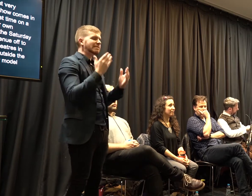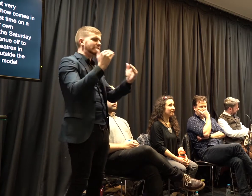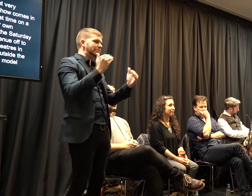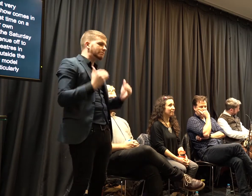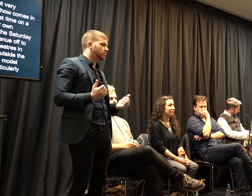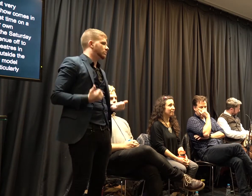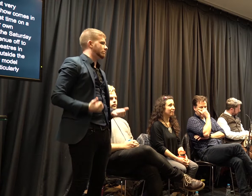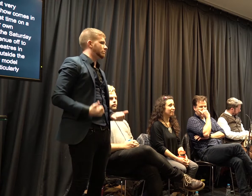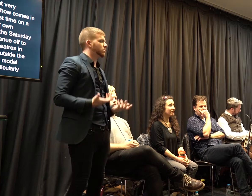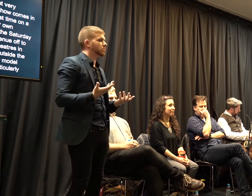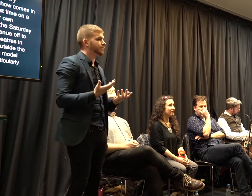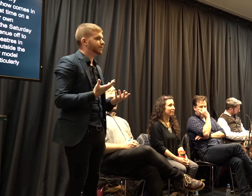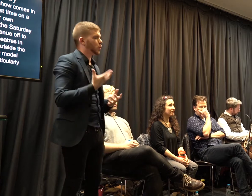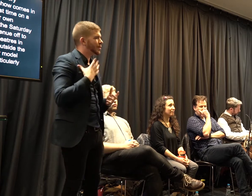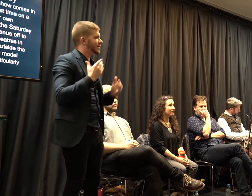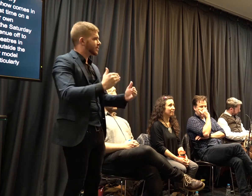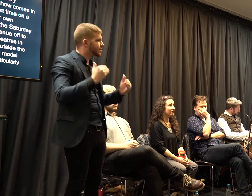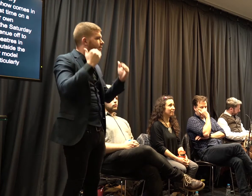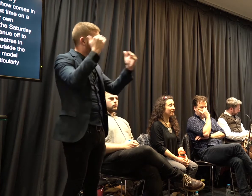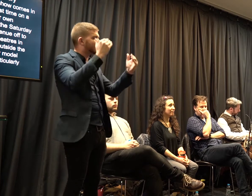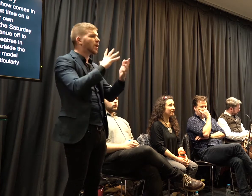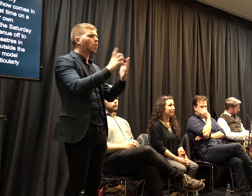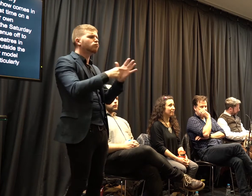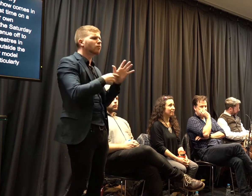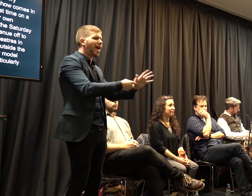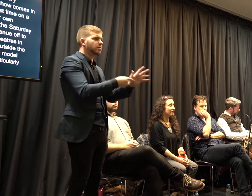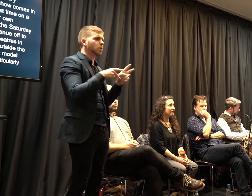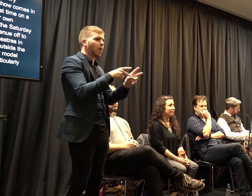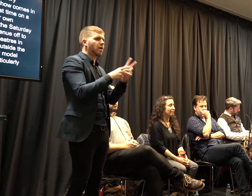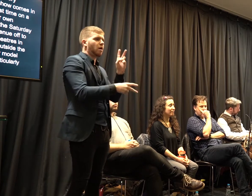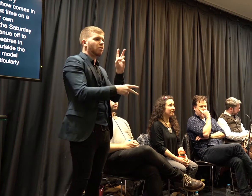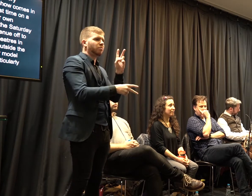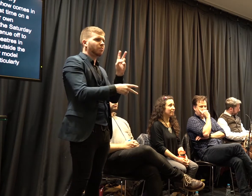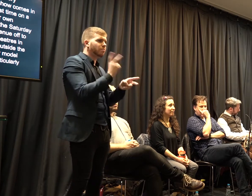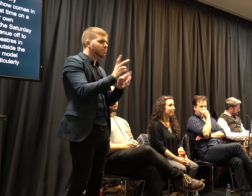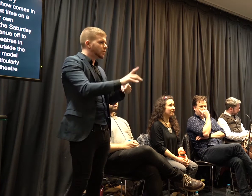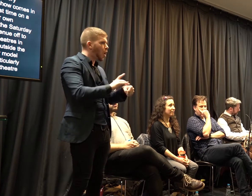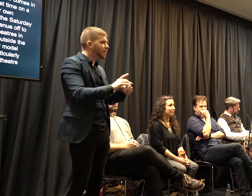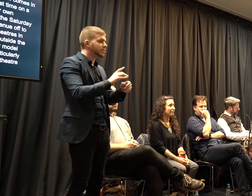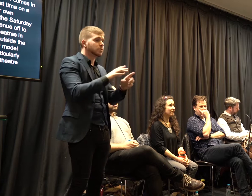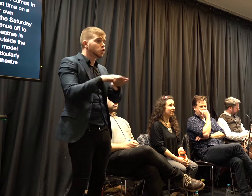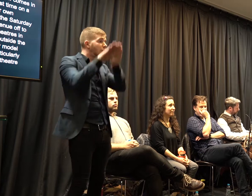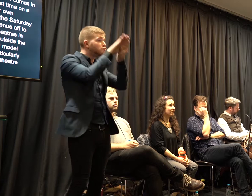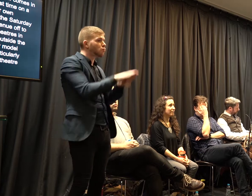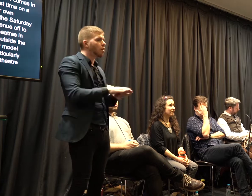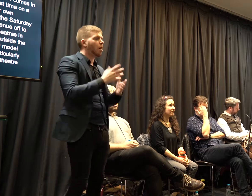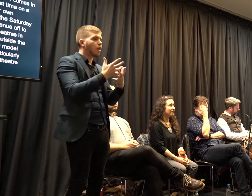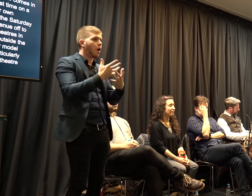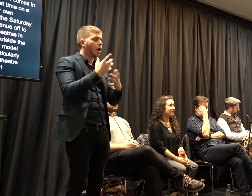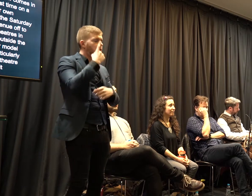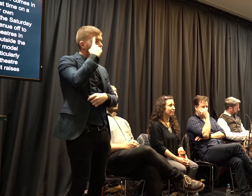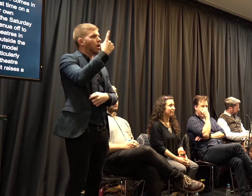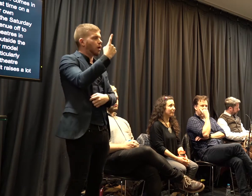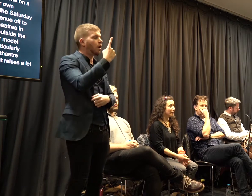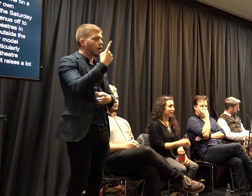ineffective. And I know it doesn't reflect the way theatre interpreting is done everywhere, but I think it raises a lot of questions, and it certainly triggered a